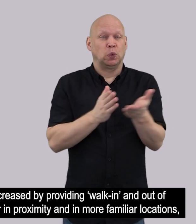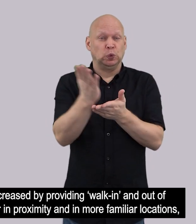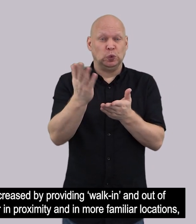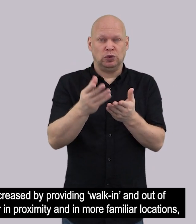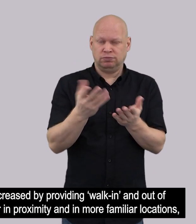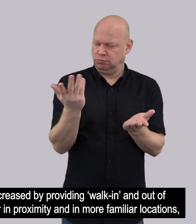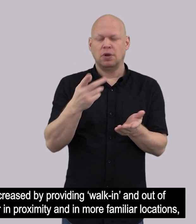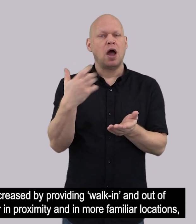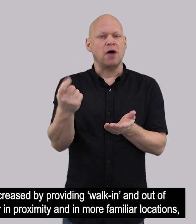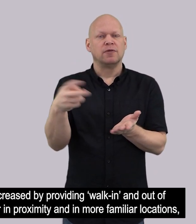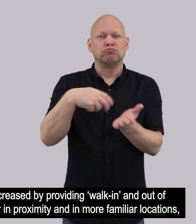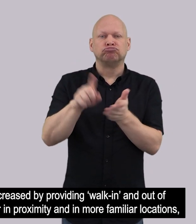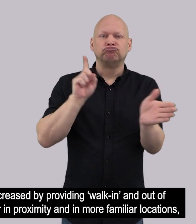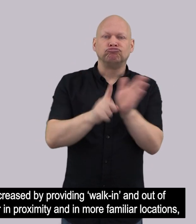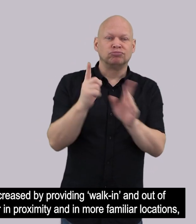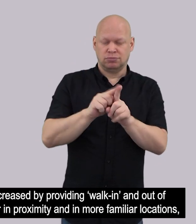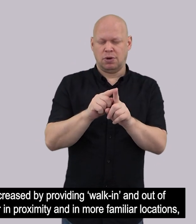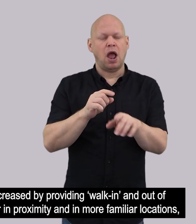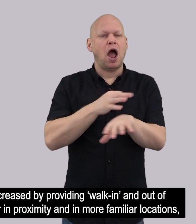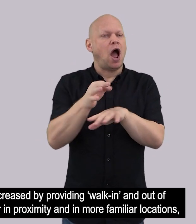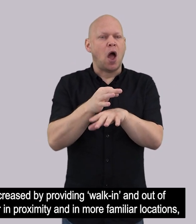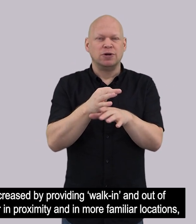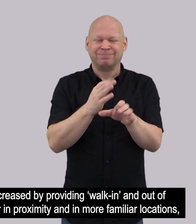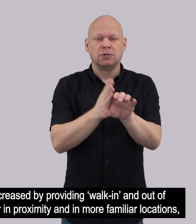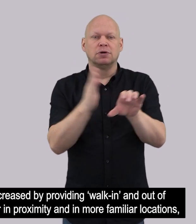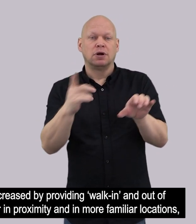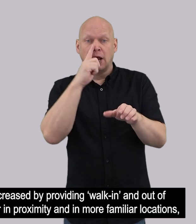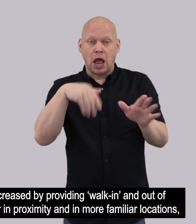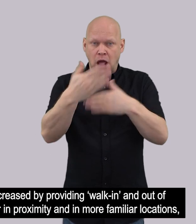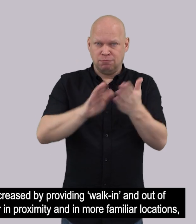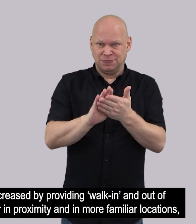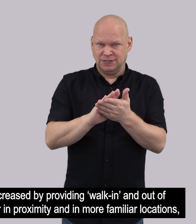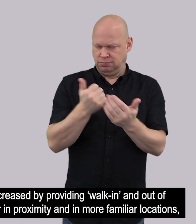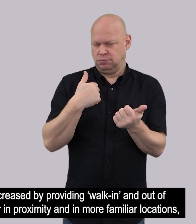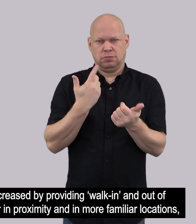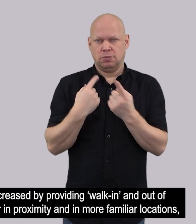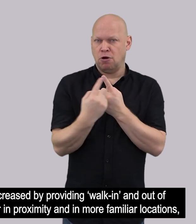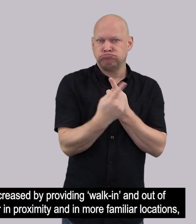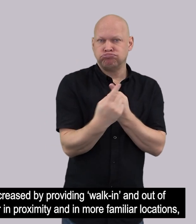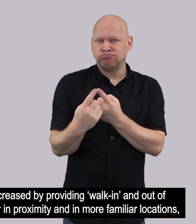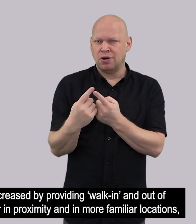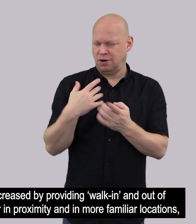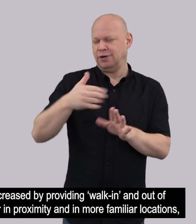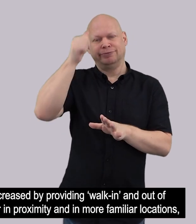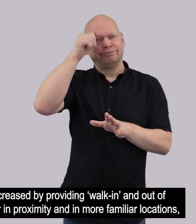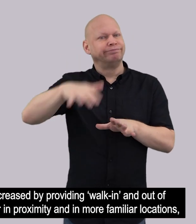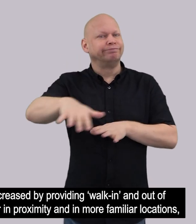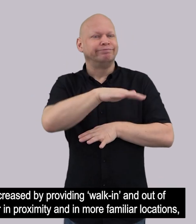Accessibility is increased by providing walk-in and out-of-hours service closer in proximity and in more familiar locations, making